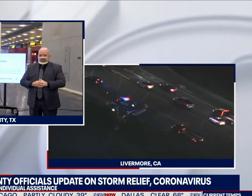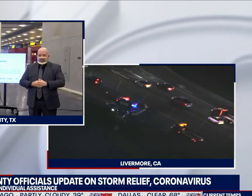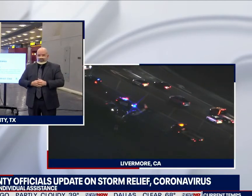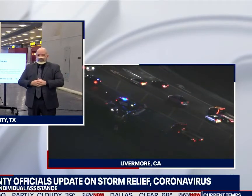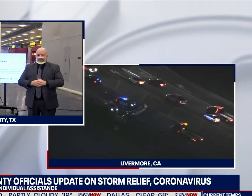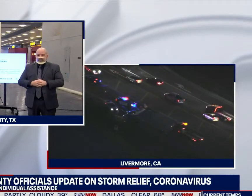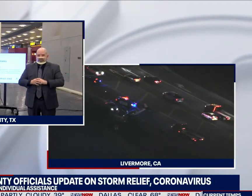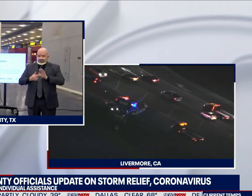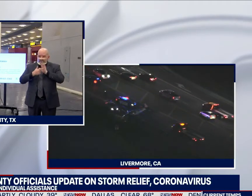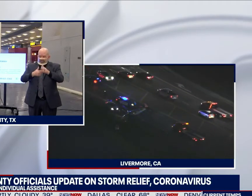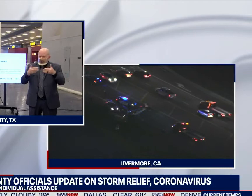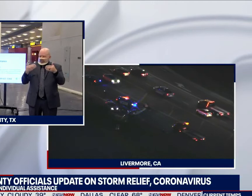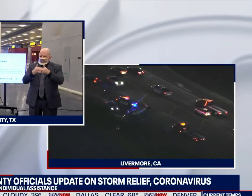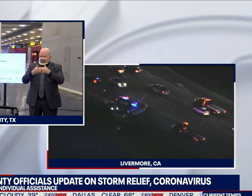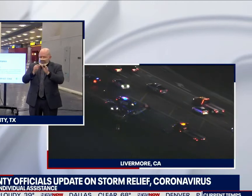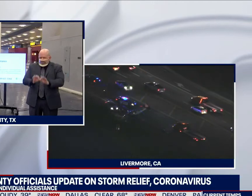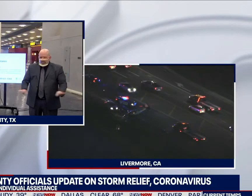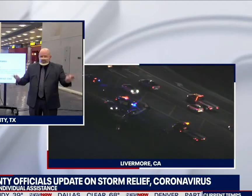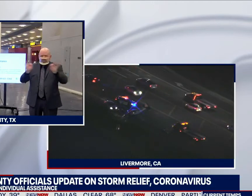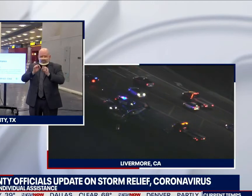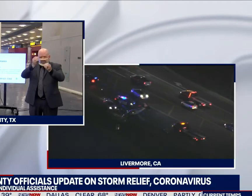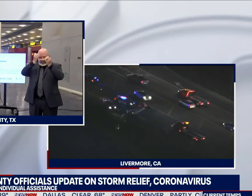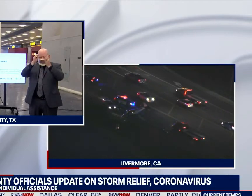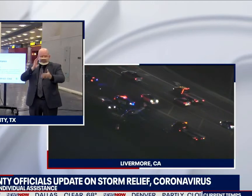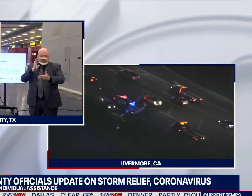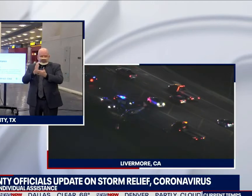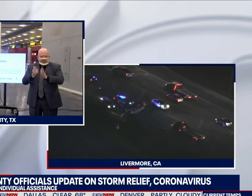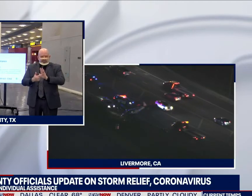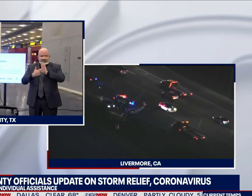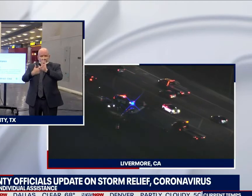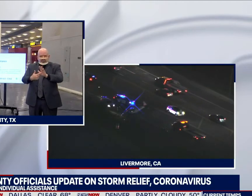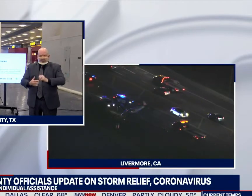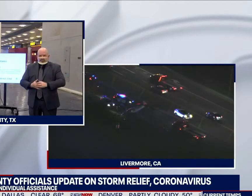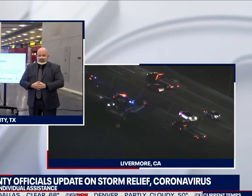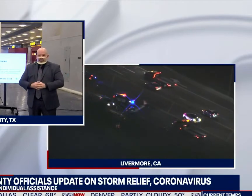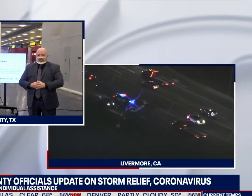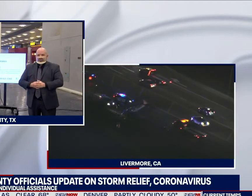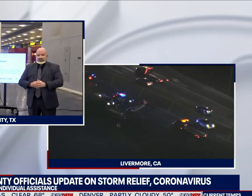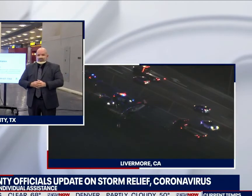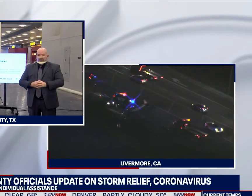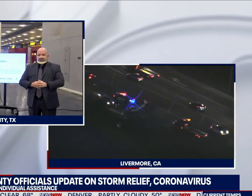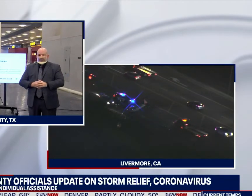not me. You're going to apply for that at uh disasterassistance.gov